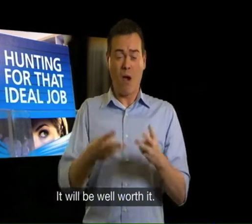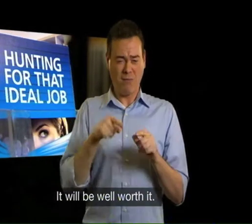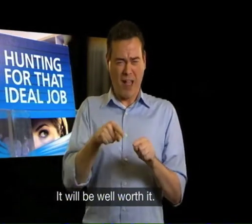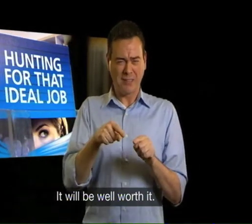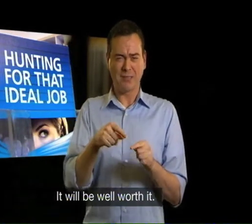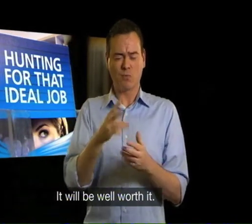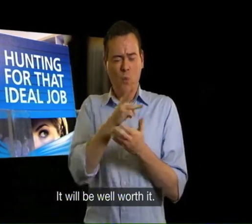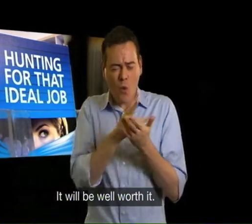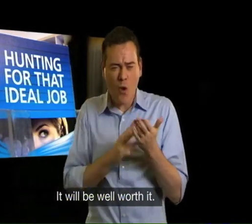well worth it.